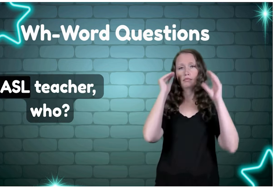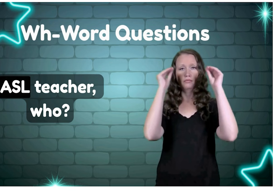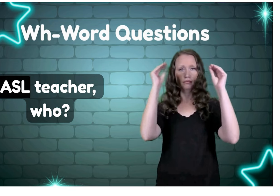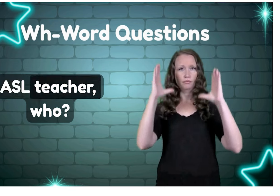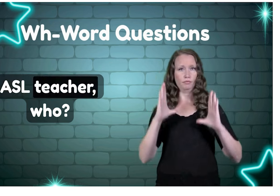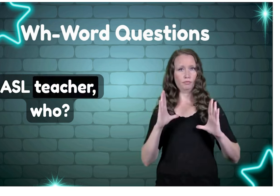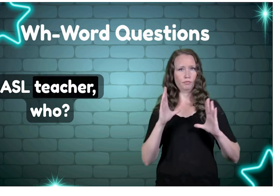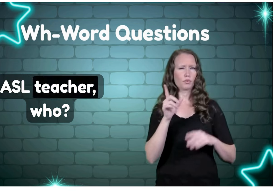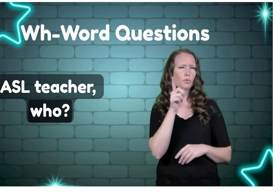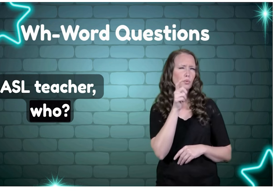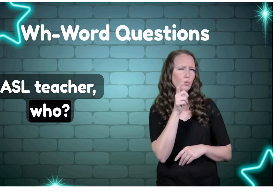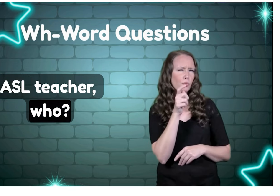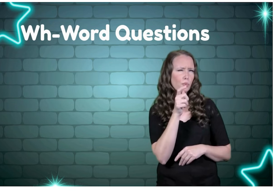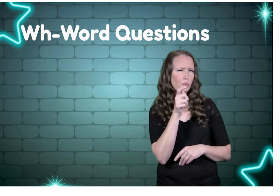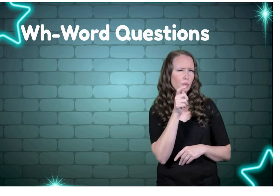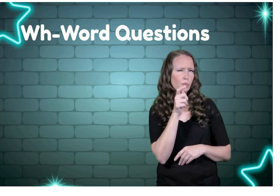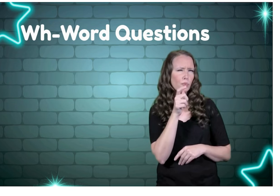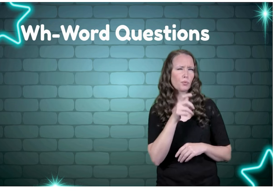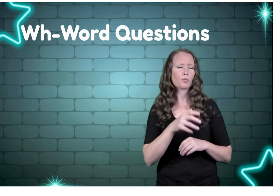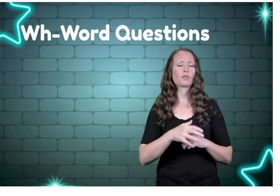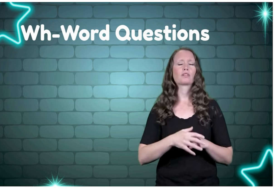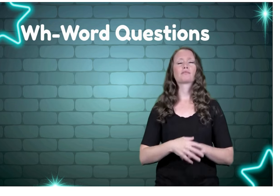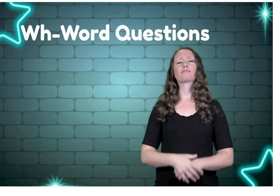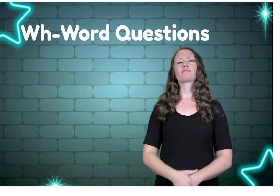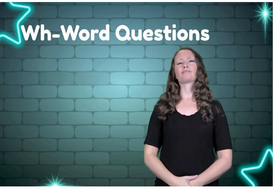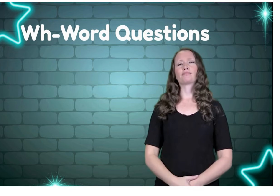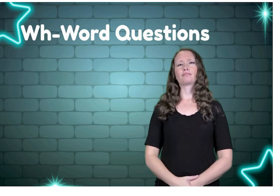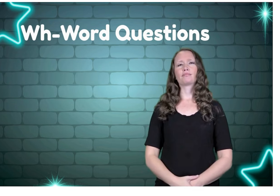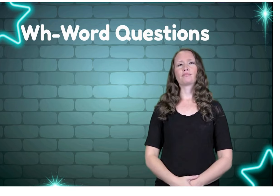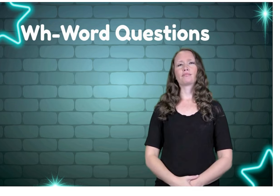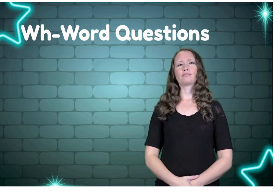your ASL teacher, who?